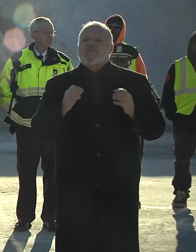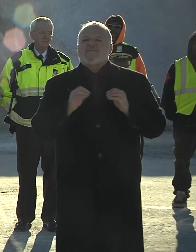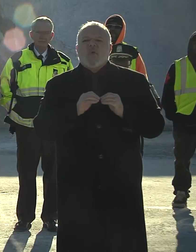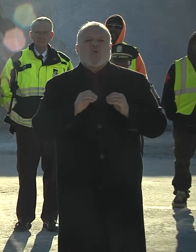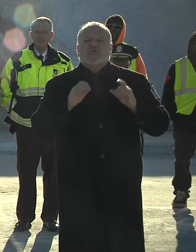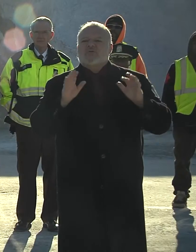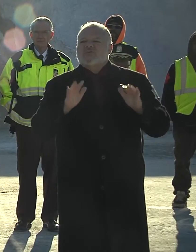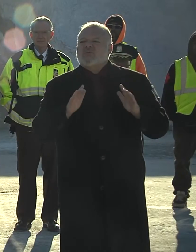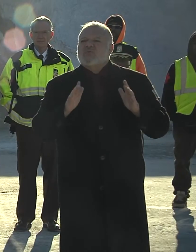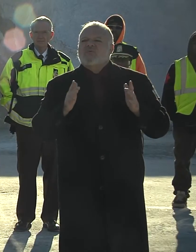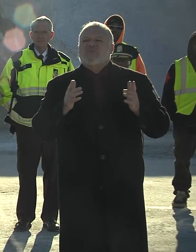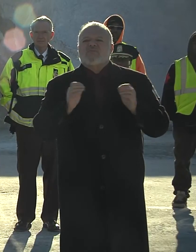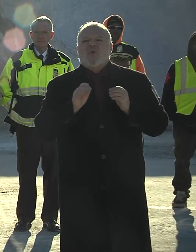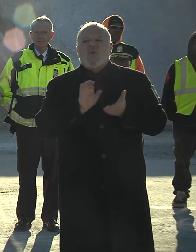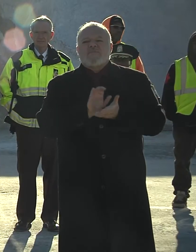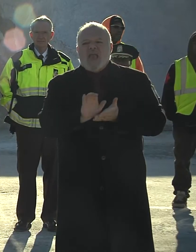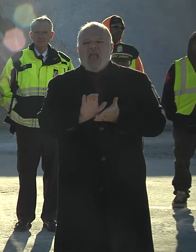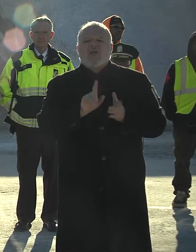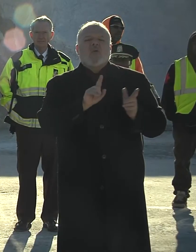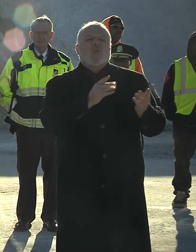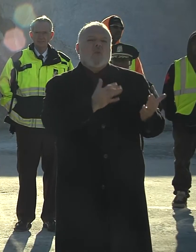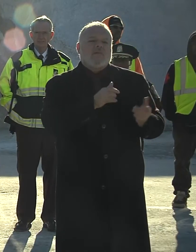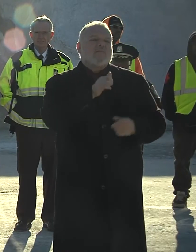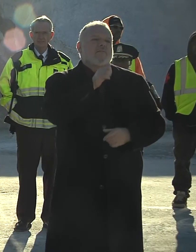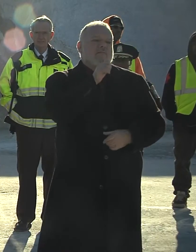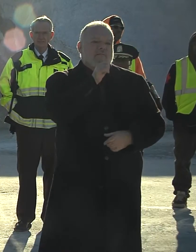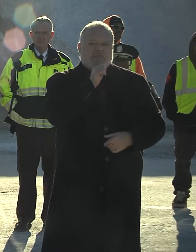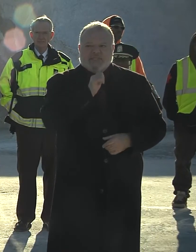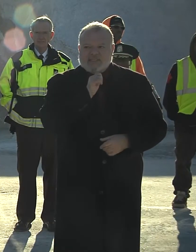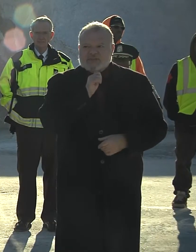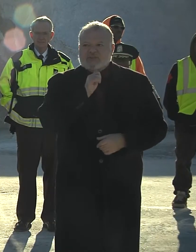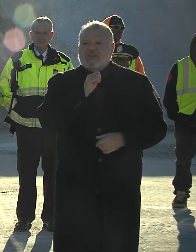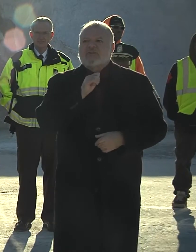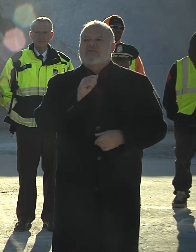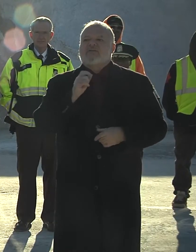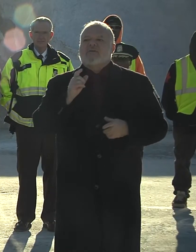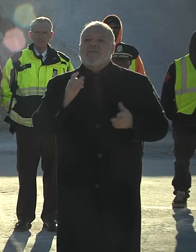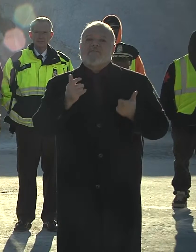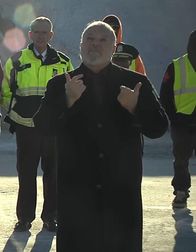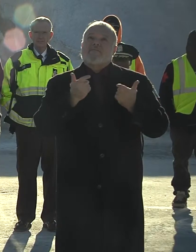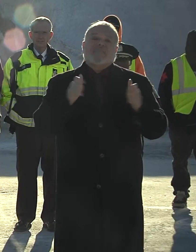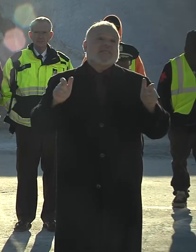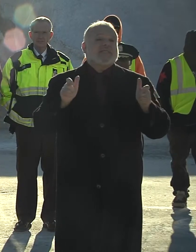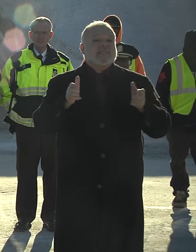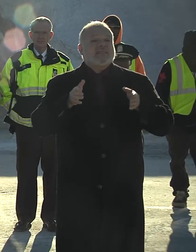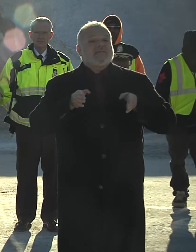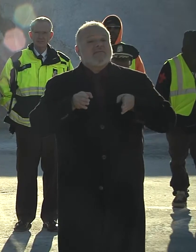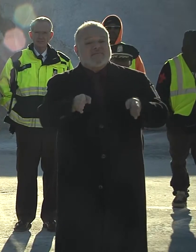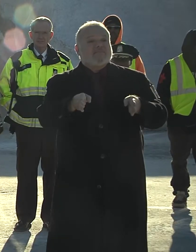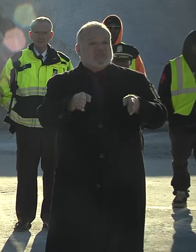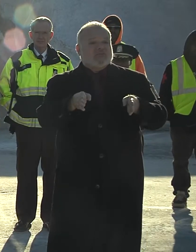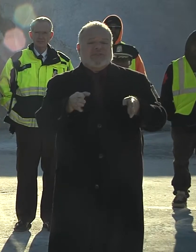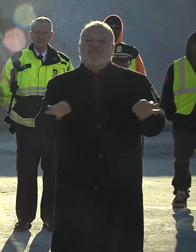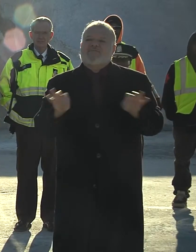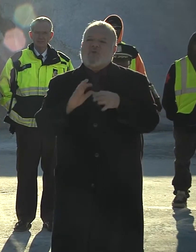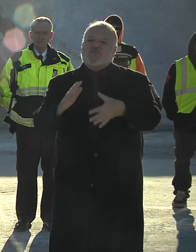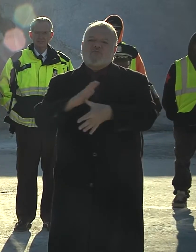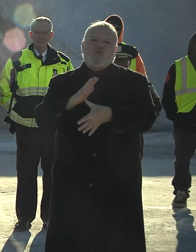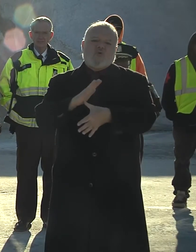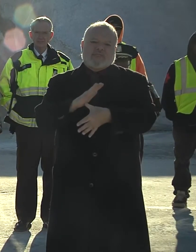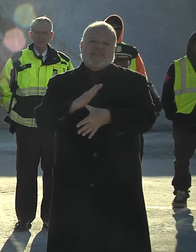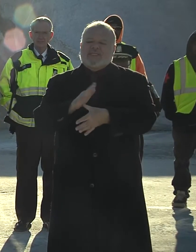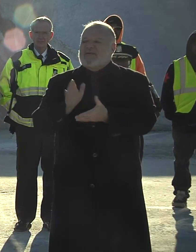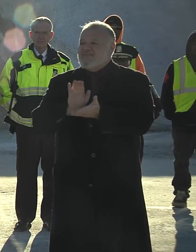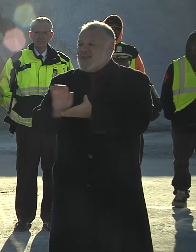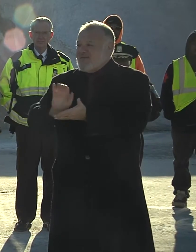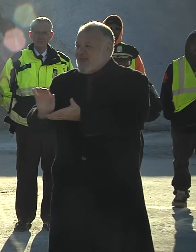Department is hard at work clearing the main arterial roads and then side streets to keep drivers safe. The 301